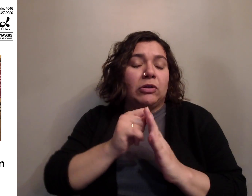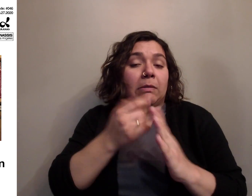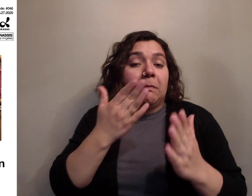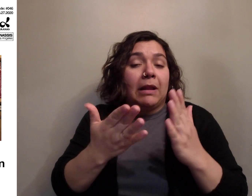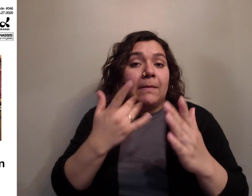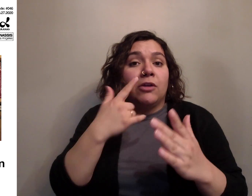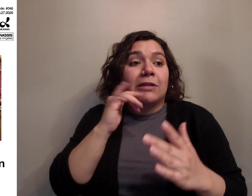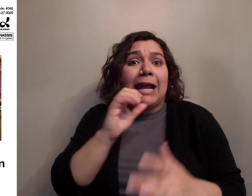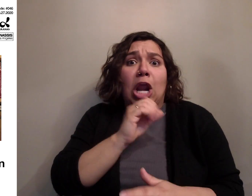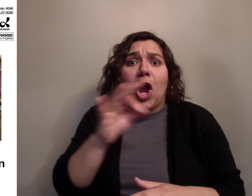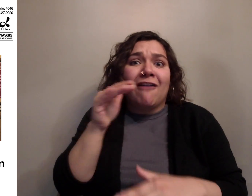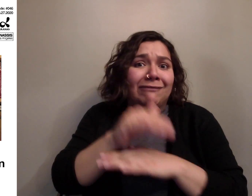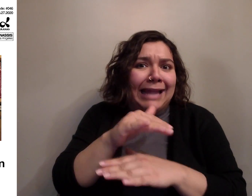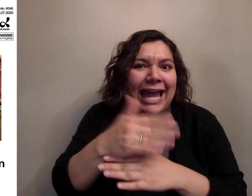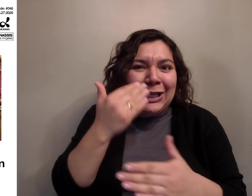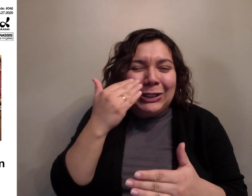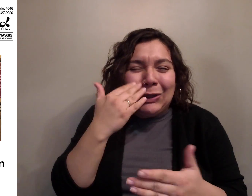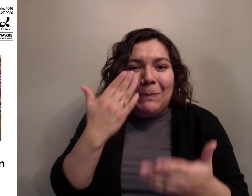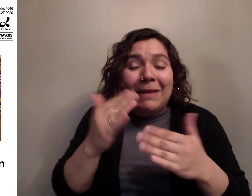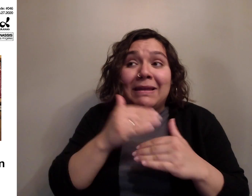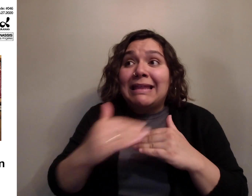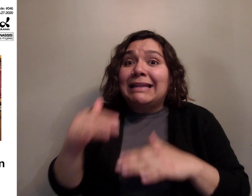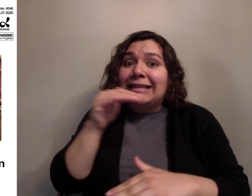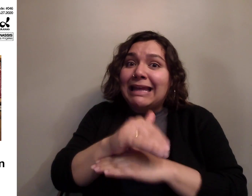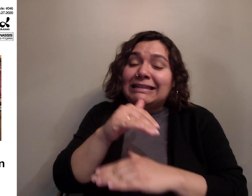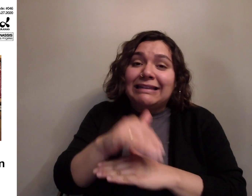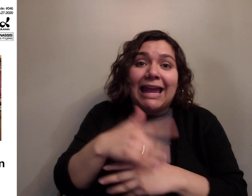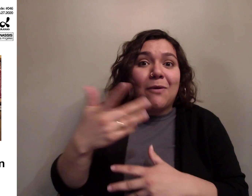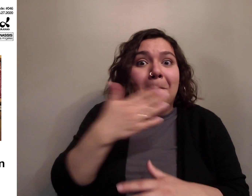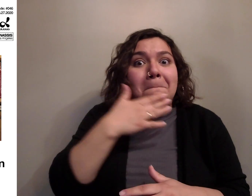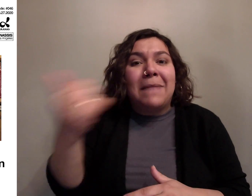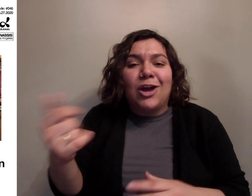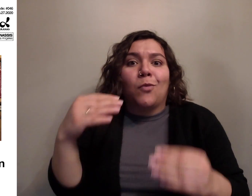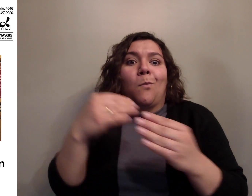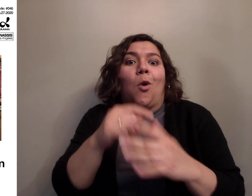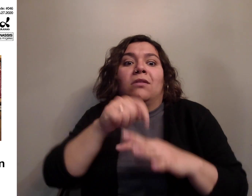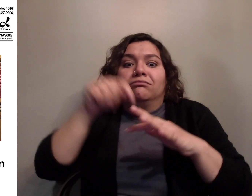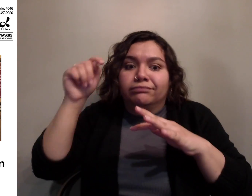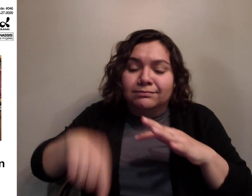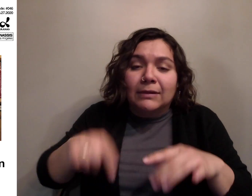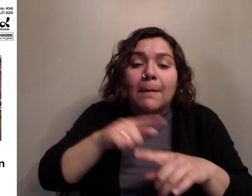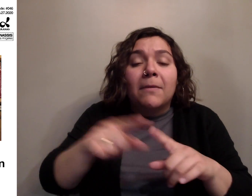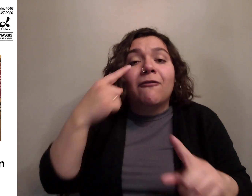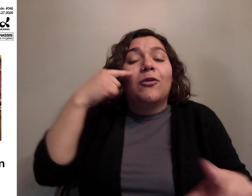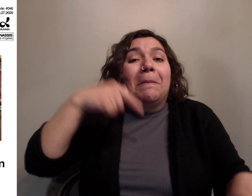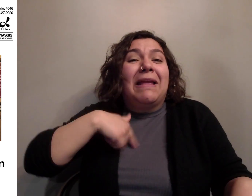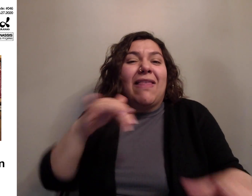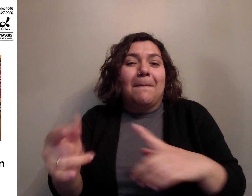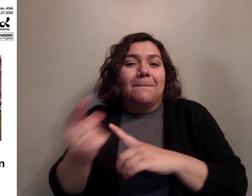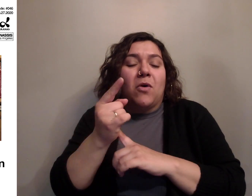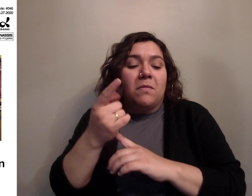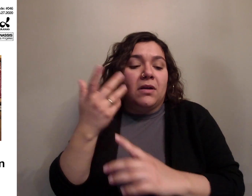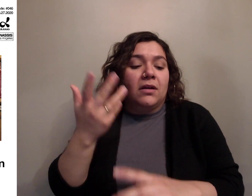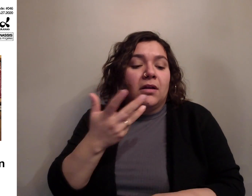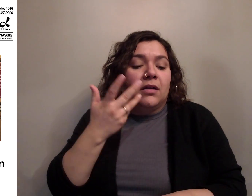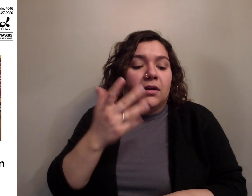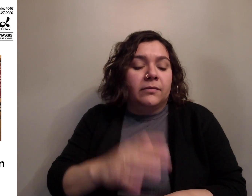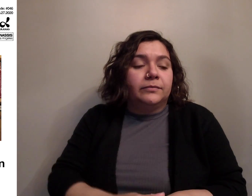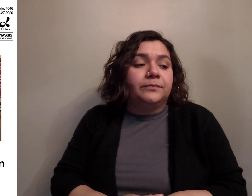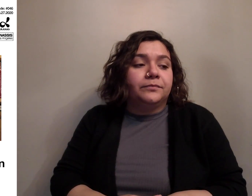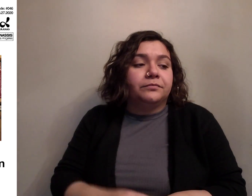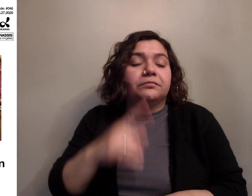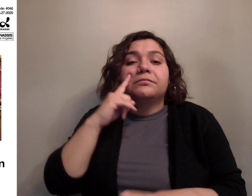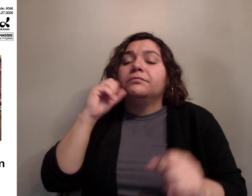giving in this period. Maybe it was an off night. Actually, maybe the next night it was even more intense. But for me, in that